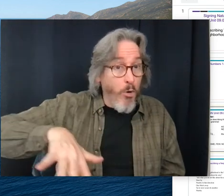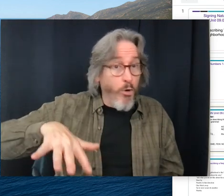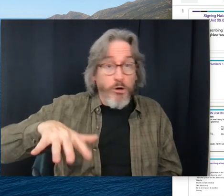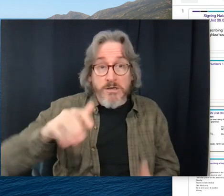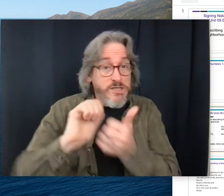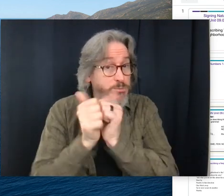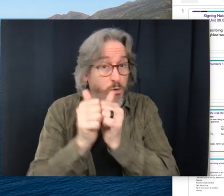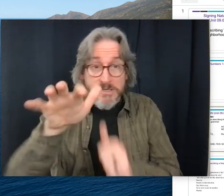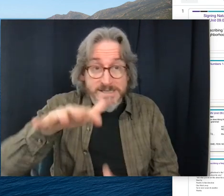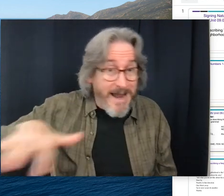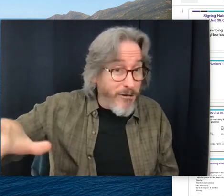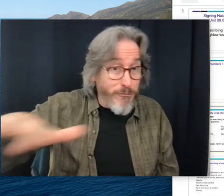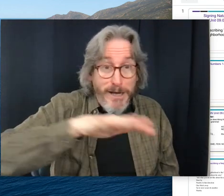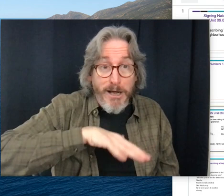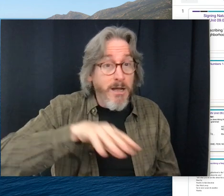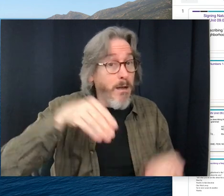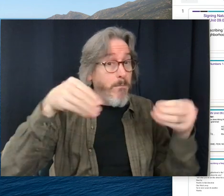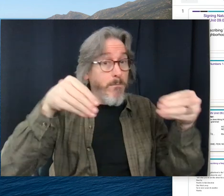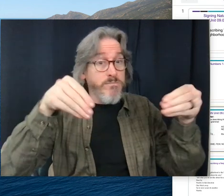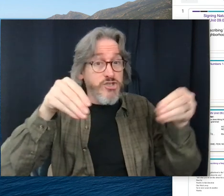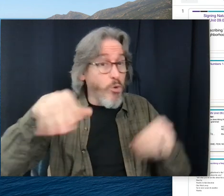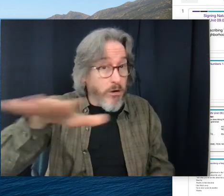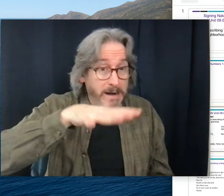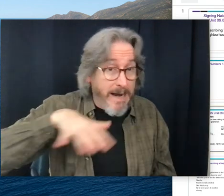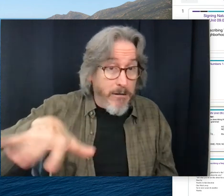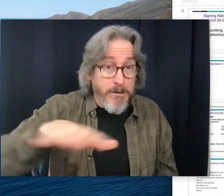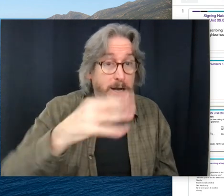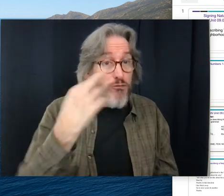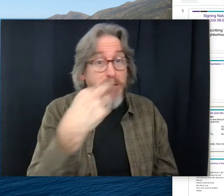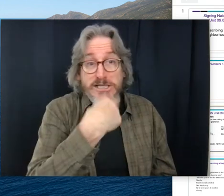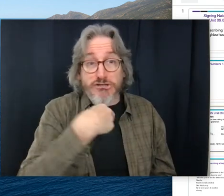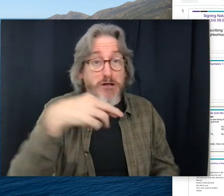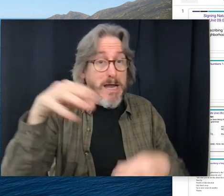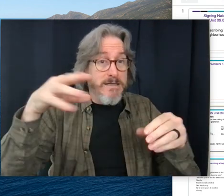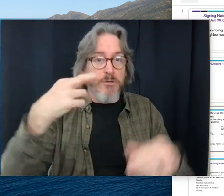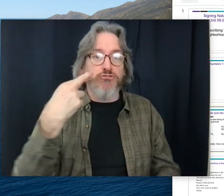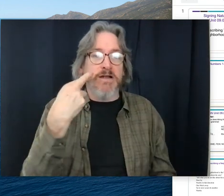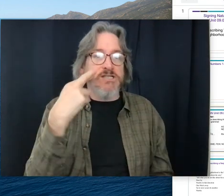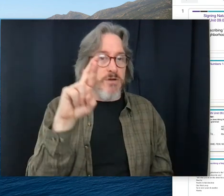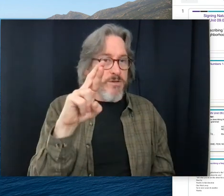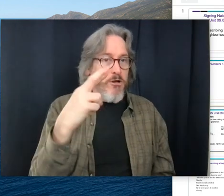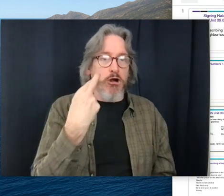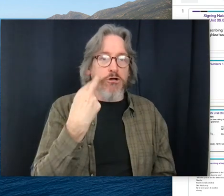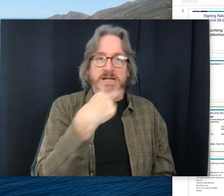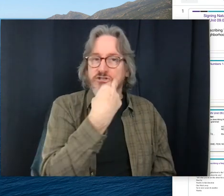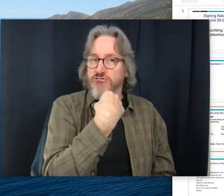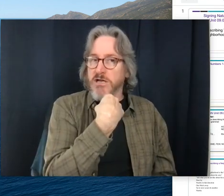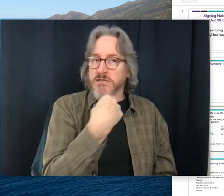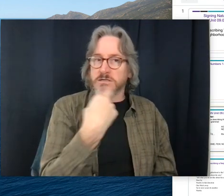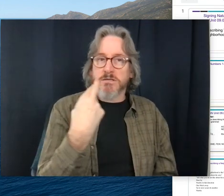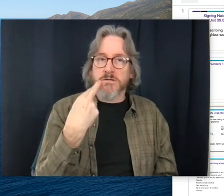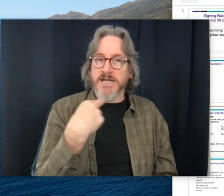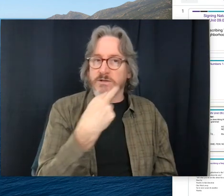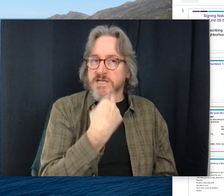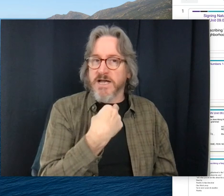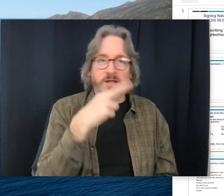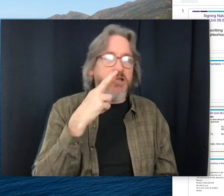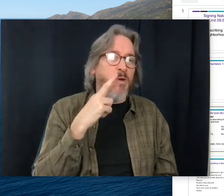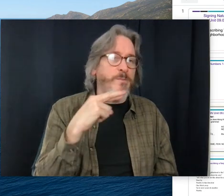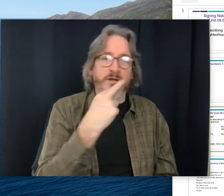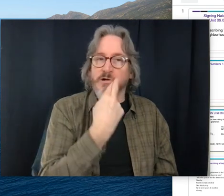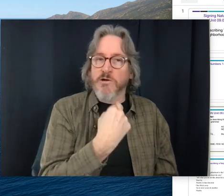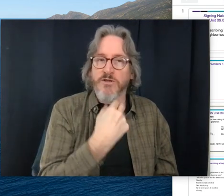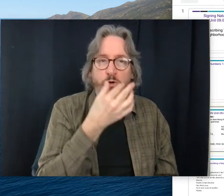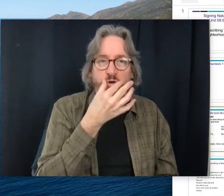area or sports area, store area, restaurant with an R, restaurant on either side,